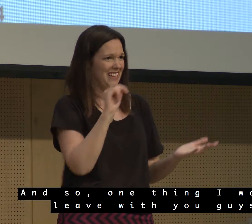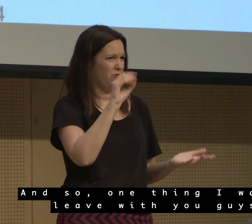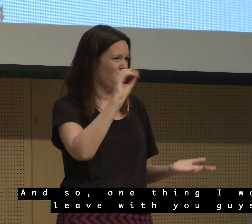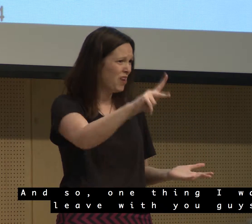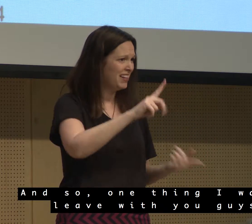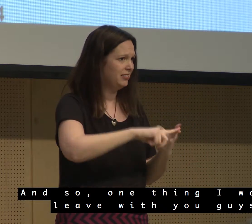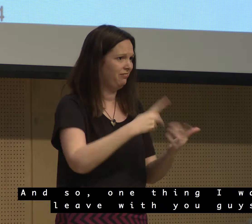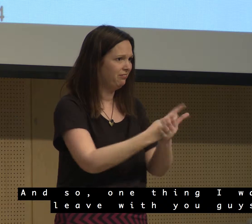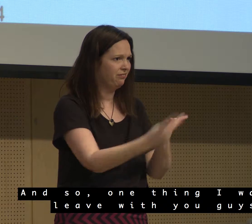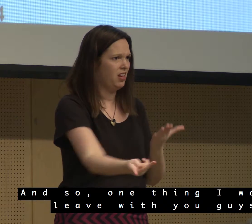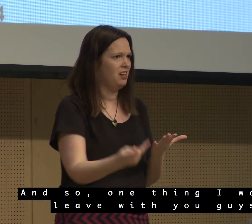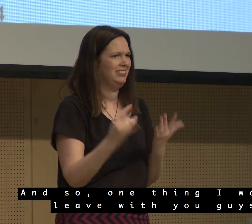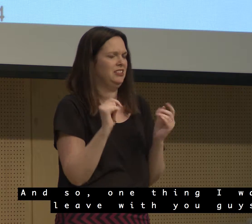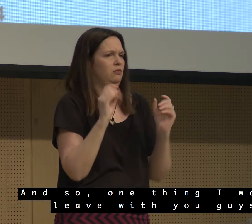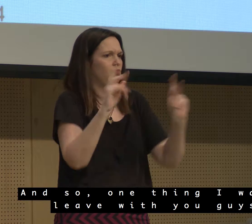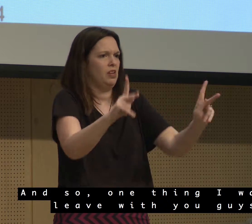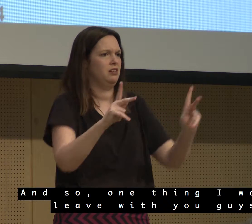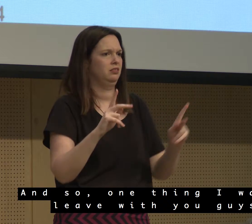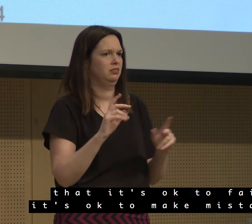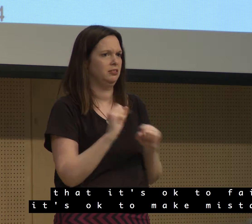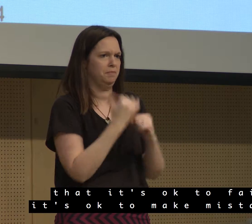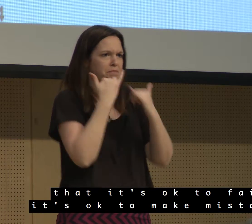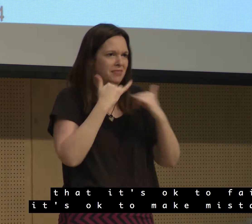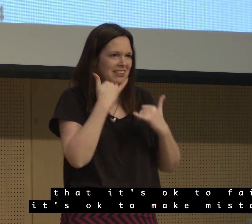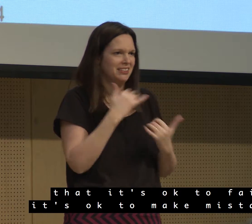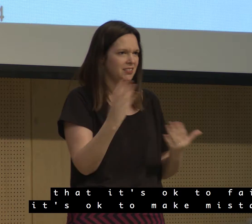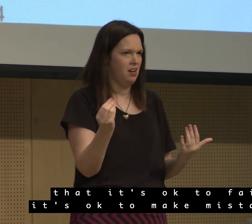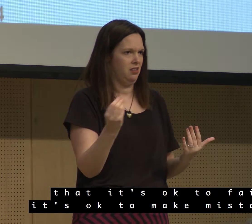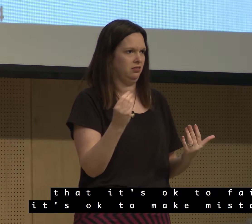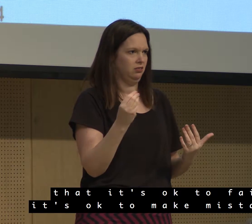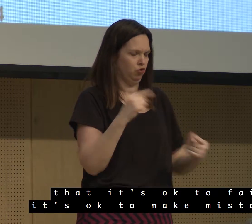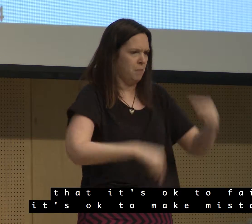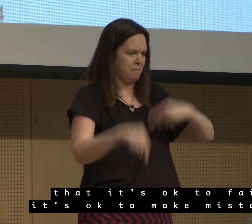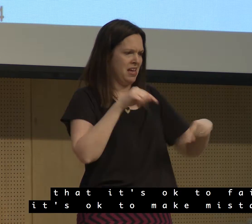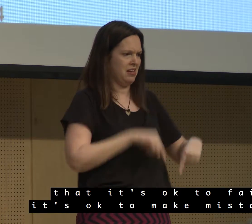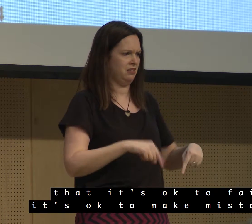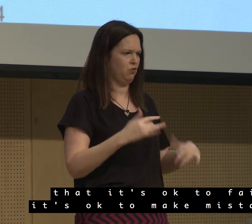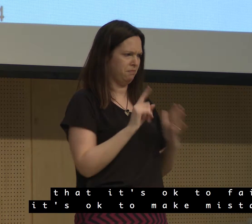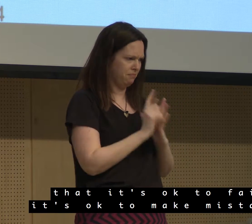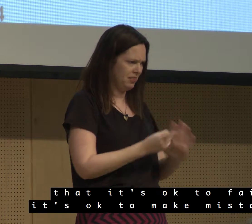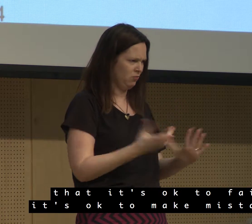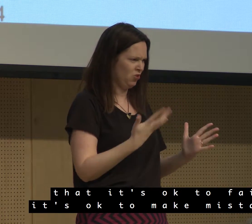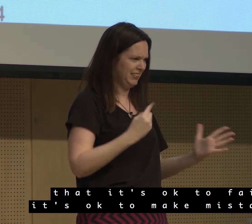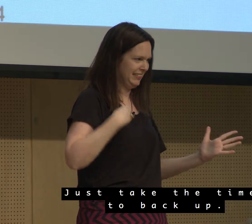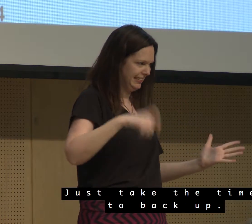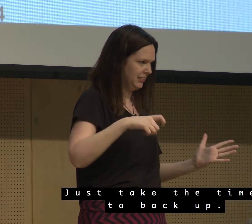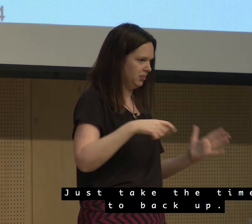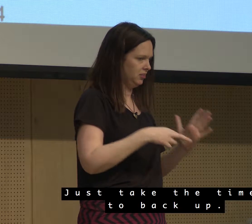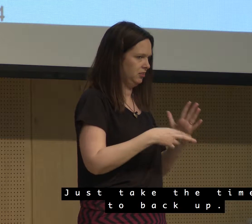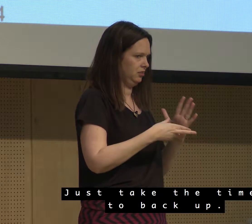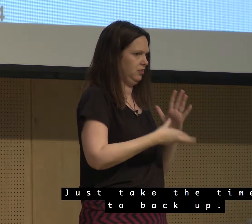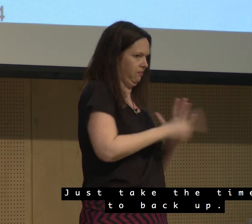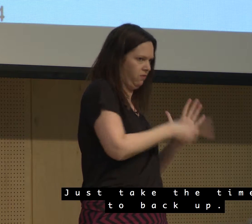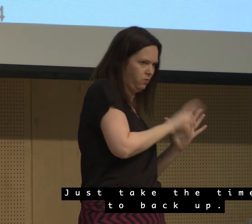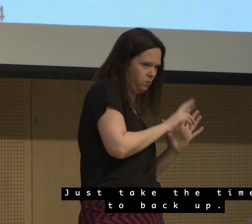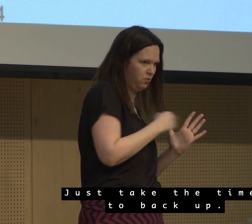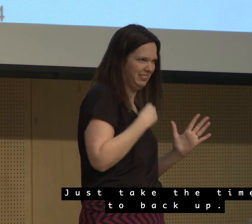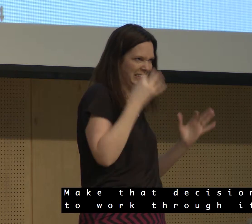so one thing I want to leave with you guys, that it's okay to fail. It's okay to make mistakes. Just take the time to back